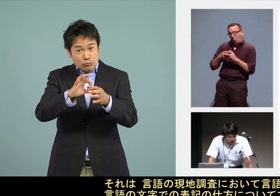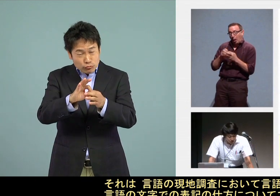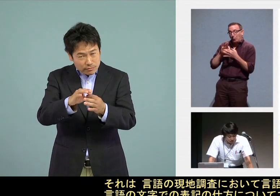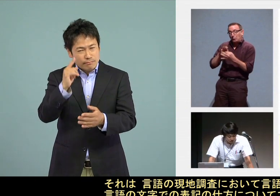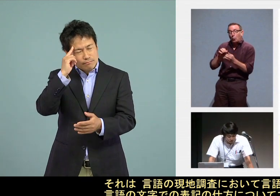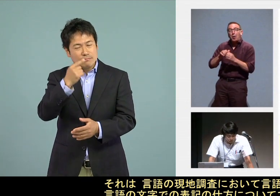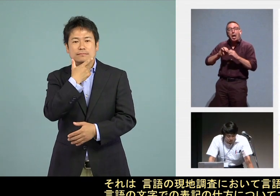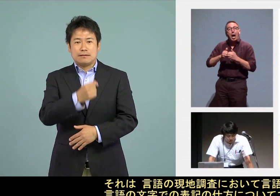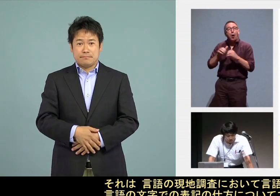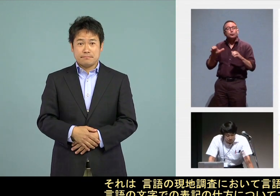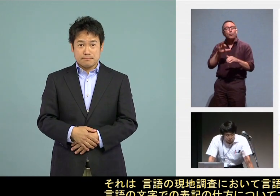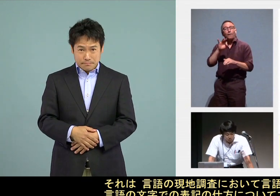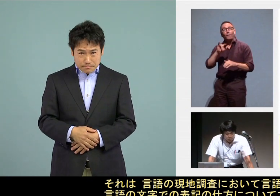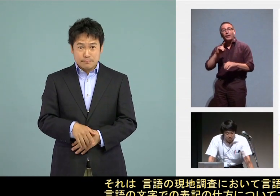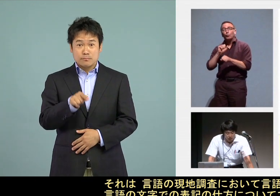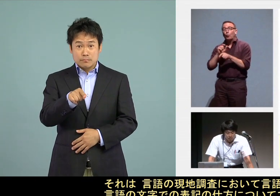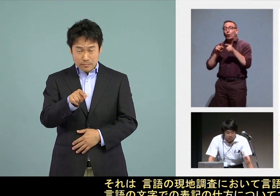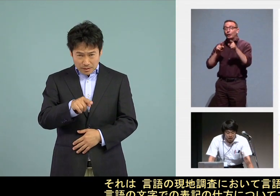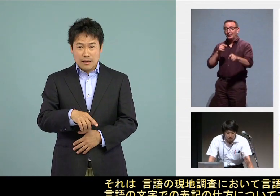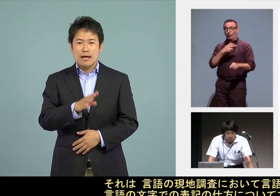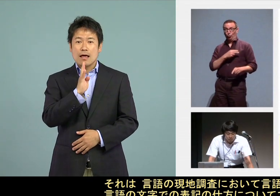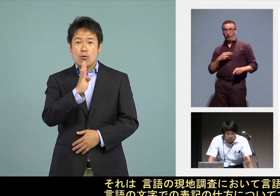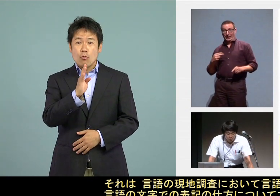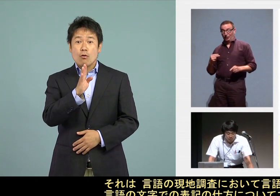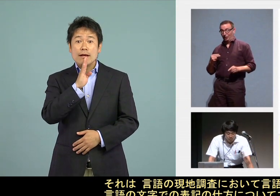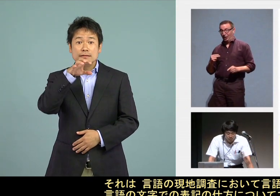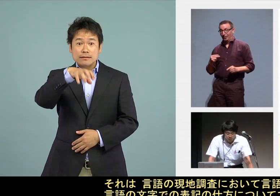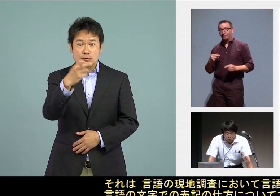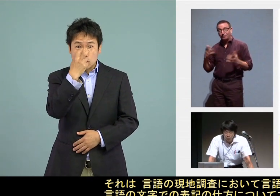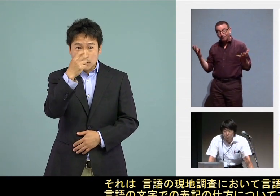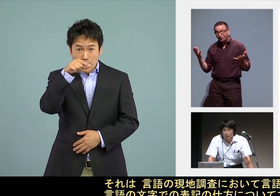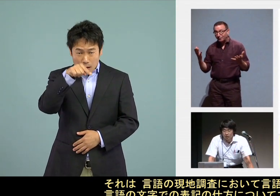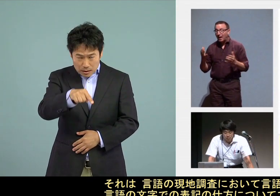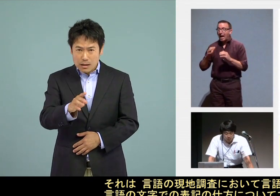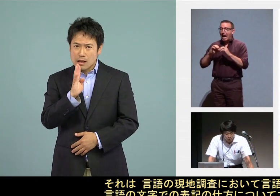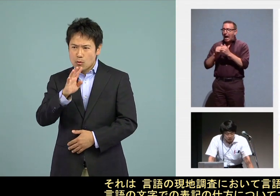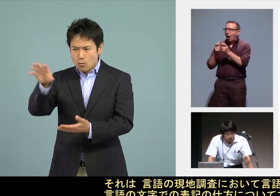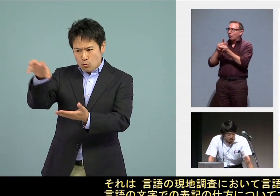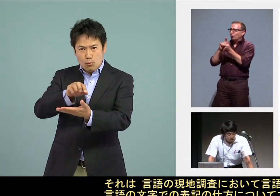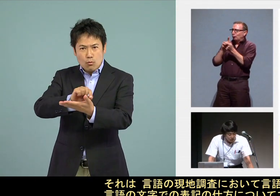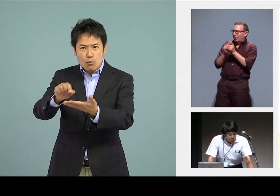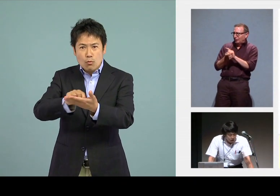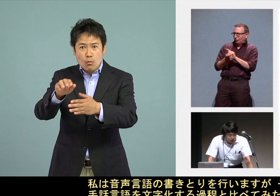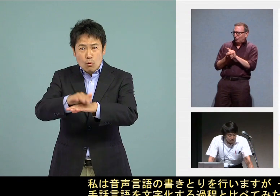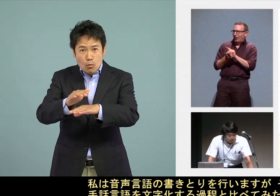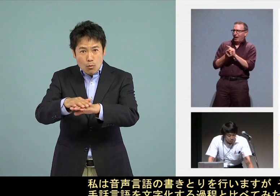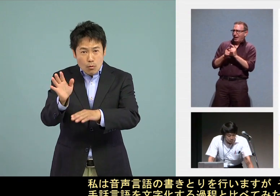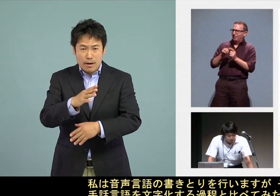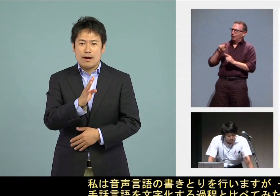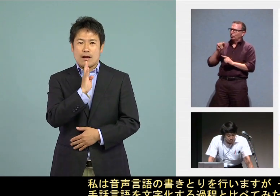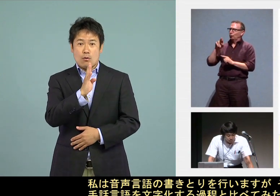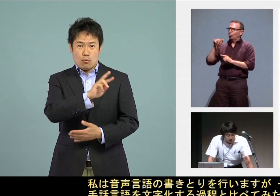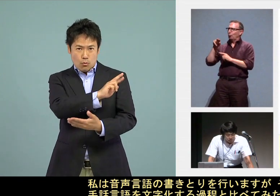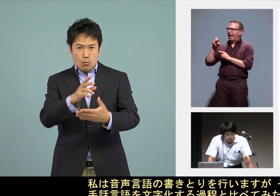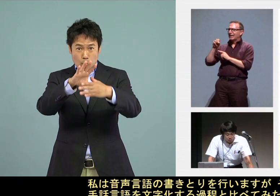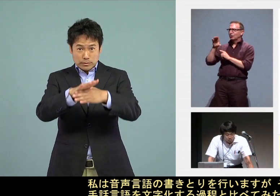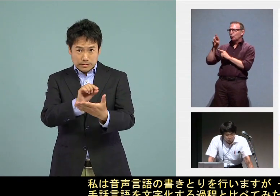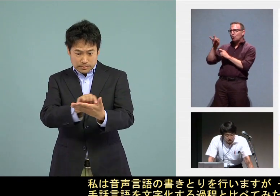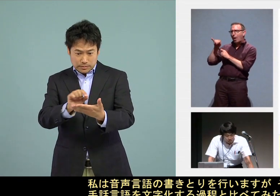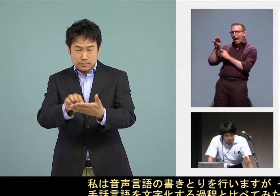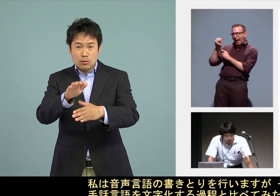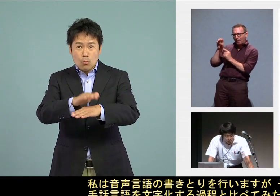is the process of transcribing languages in the course of survey. I will compare the process